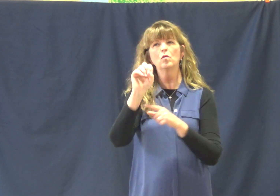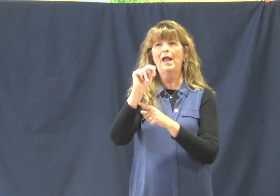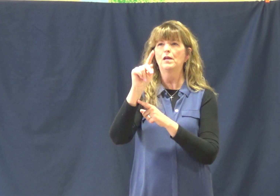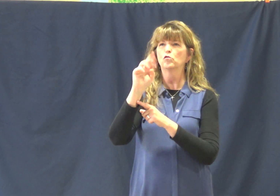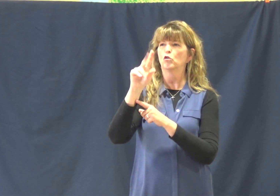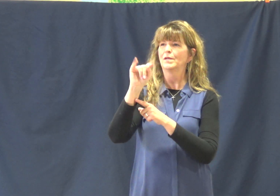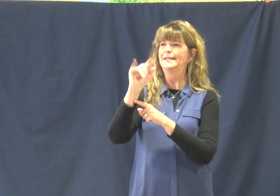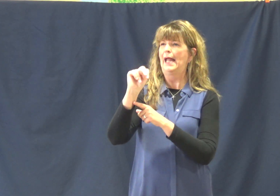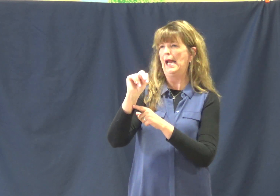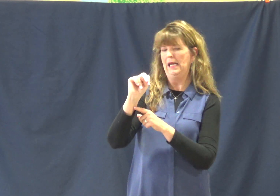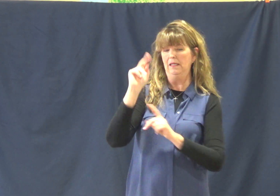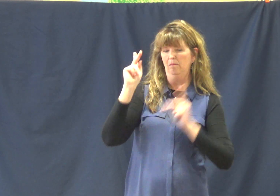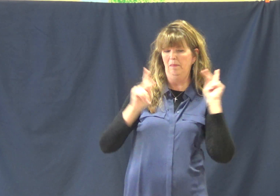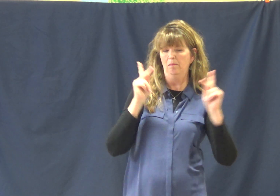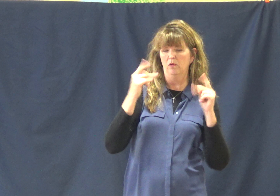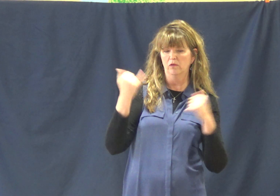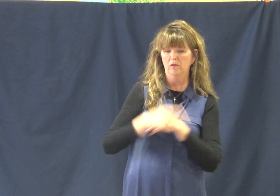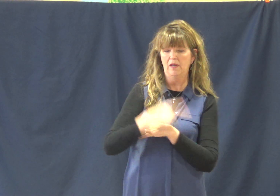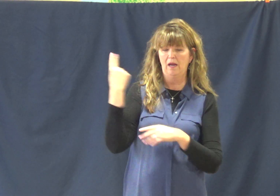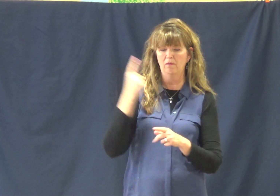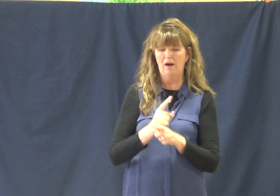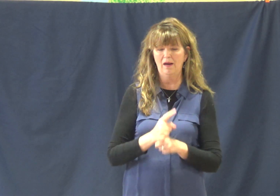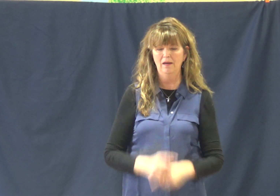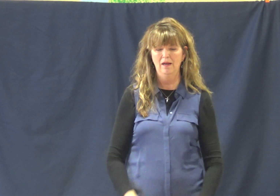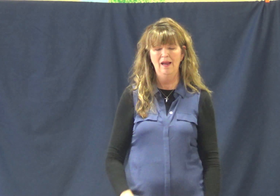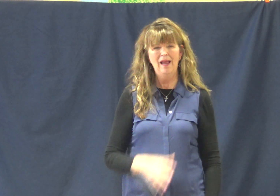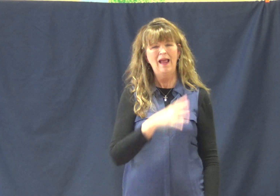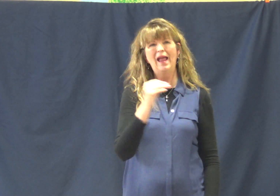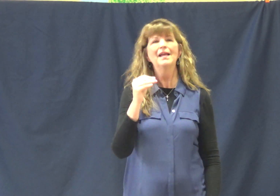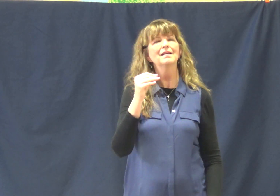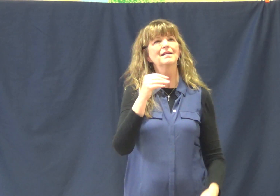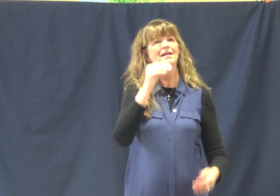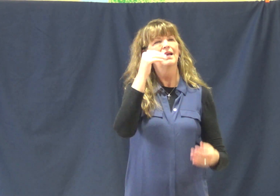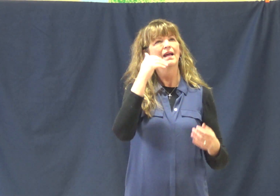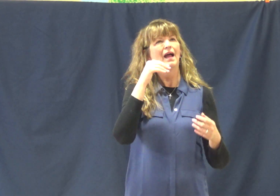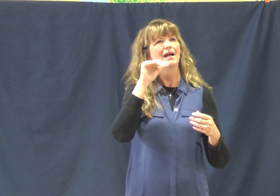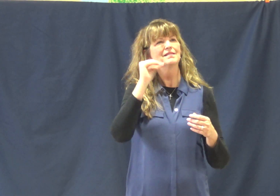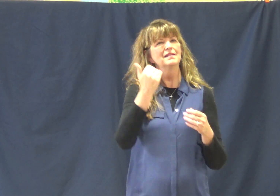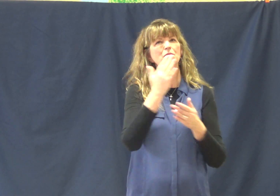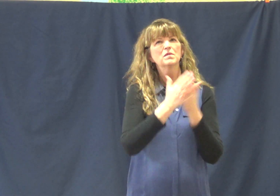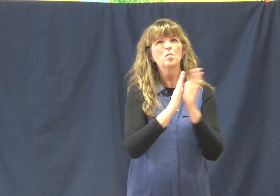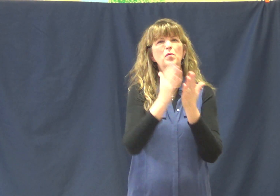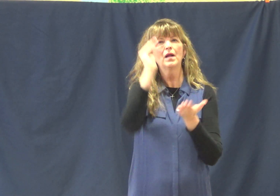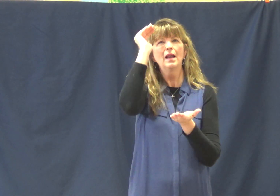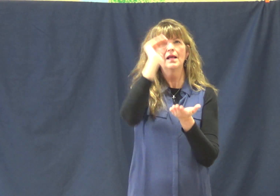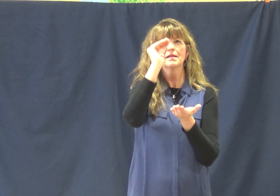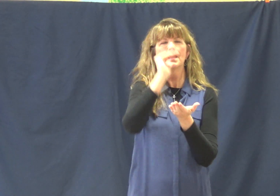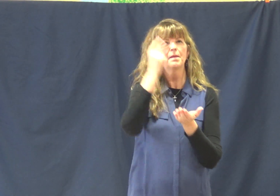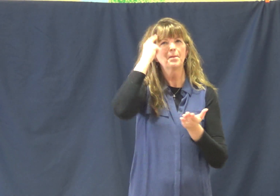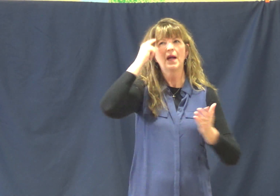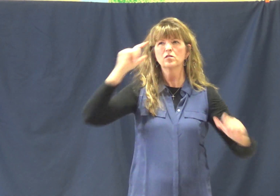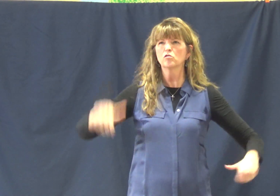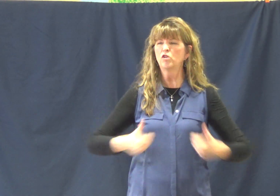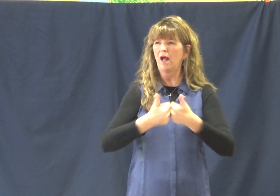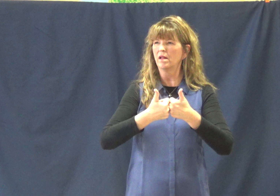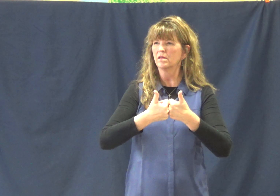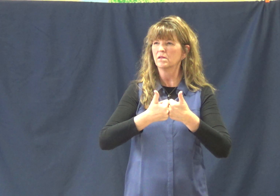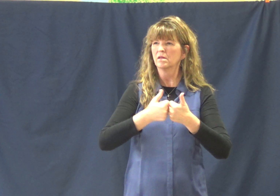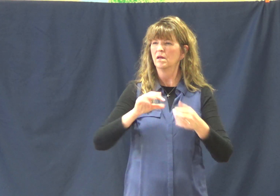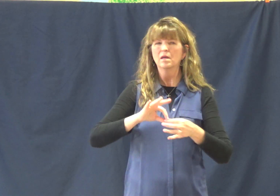dirty, but it's just meant to entertain people. And it seems that books are less and